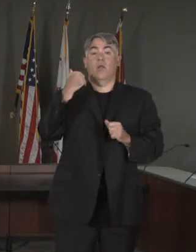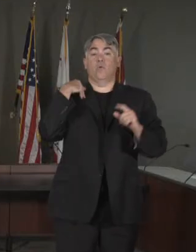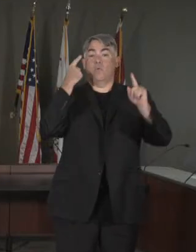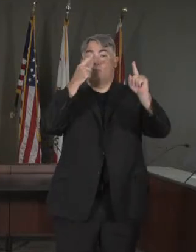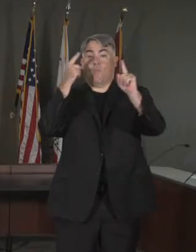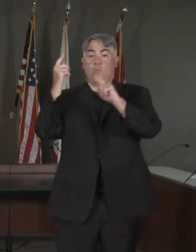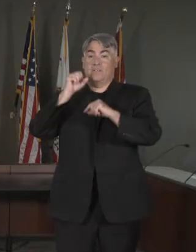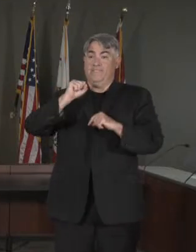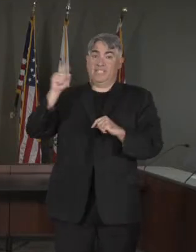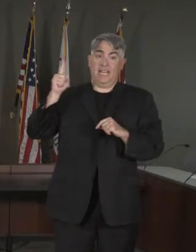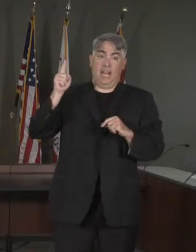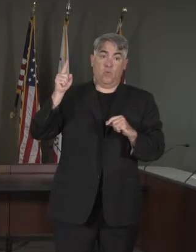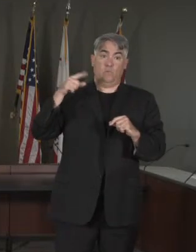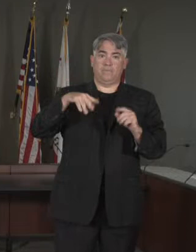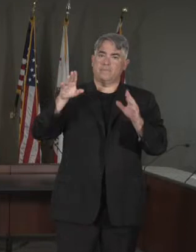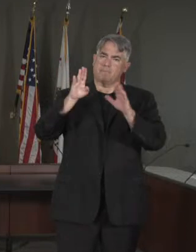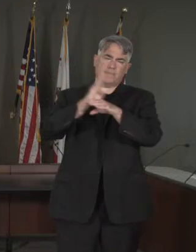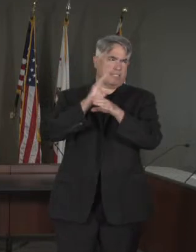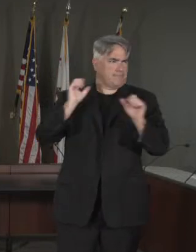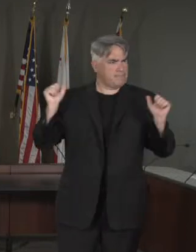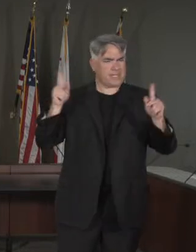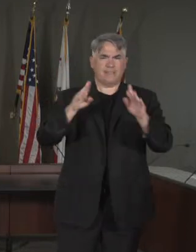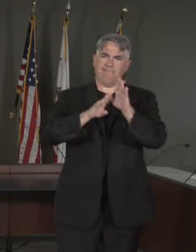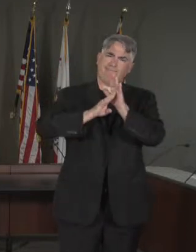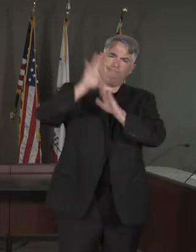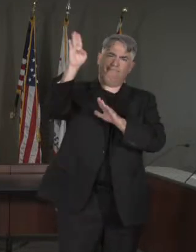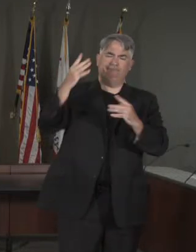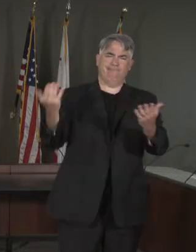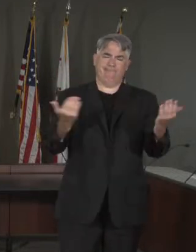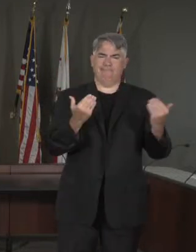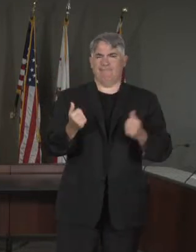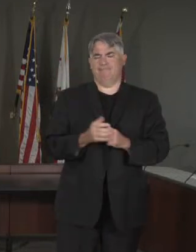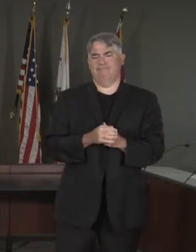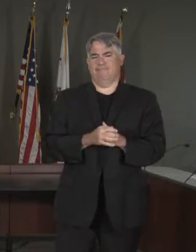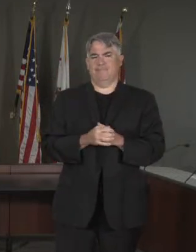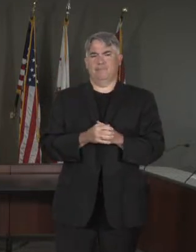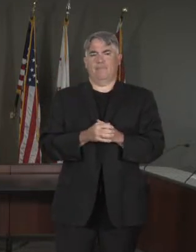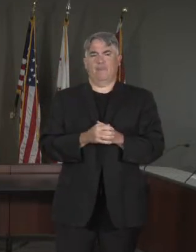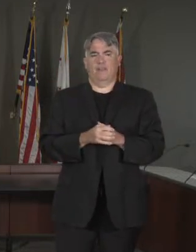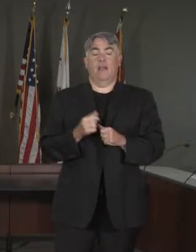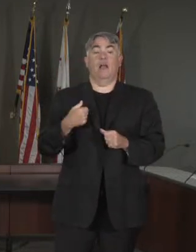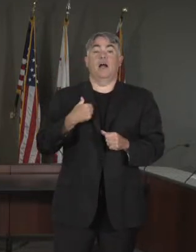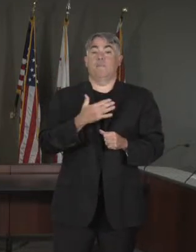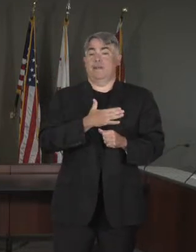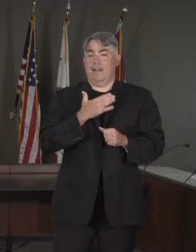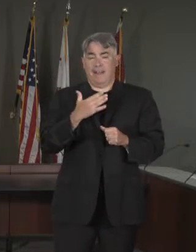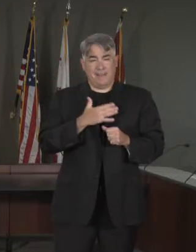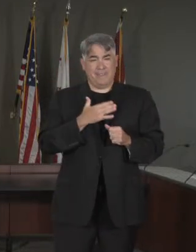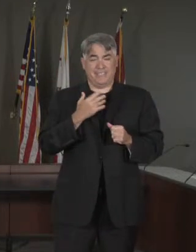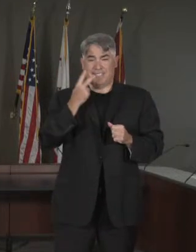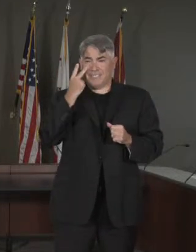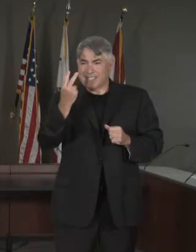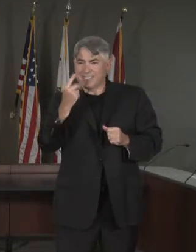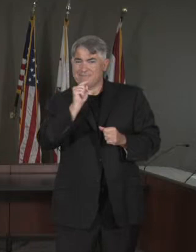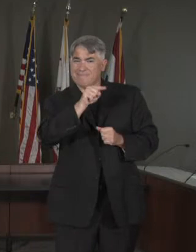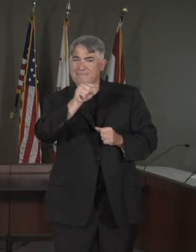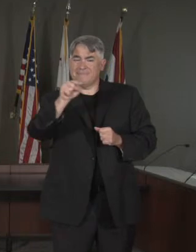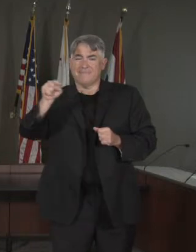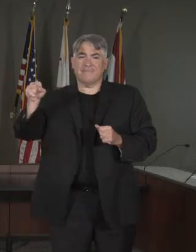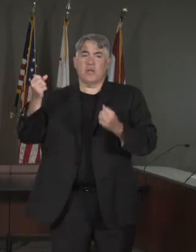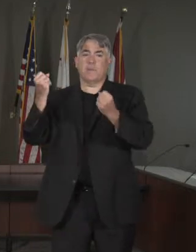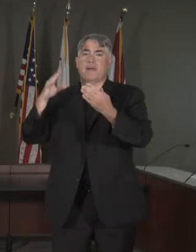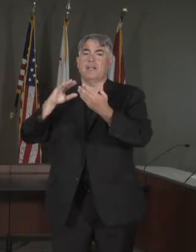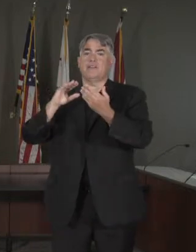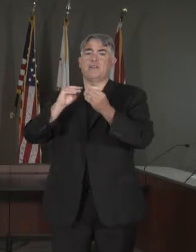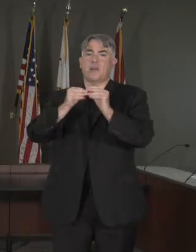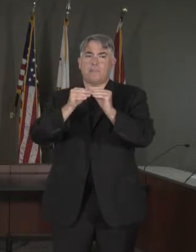It is the investment in this model that's moving us forward today. I'm particularly happy to see that some of our demographic numbers continue to